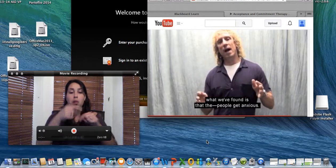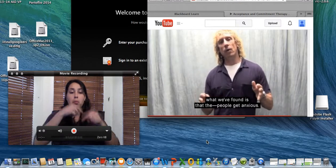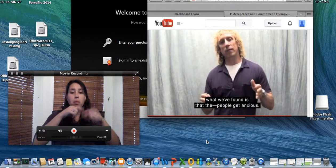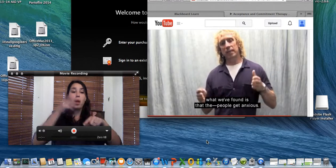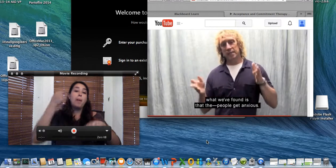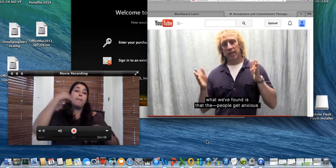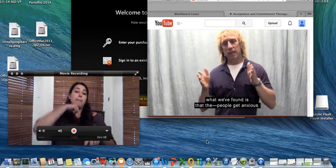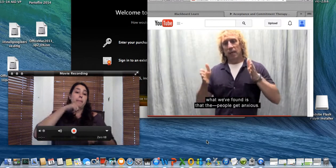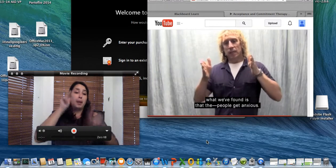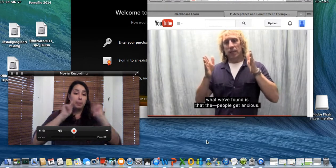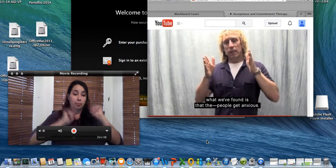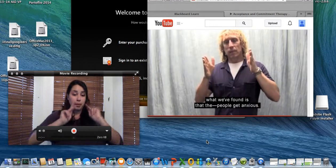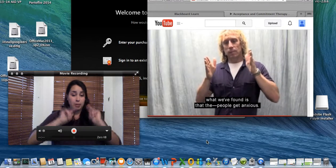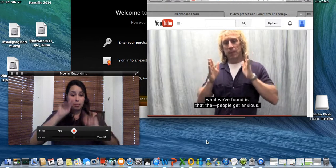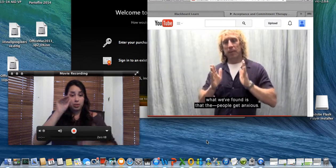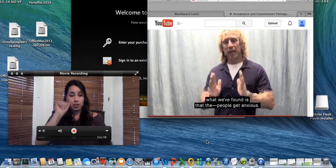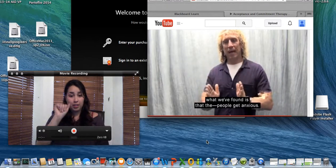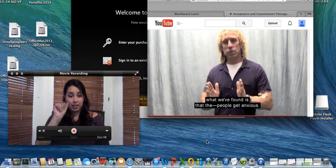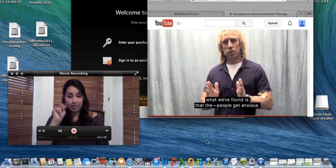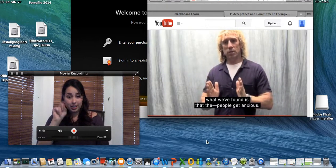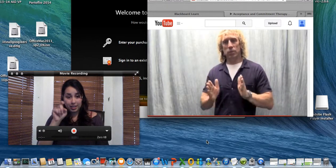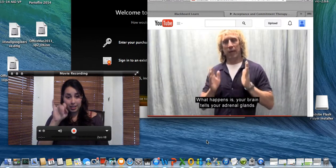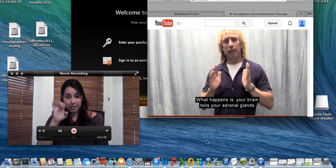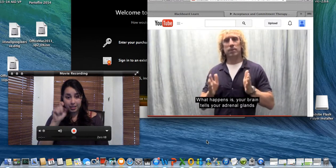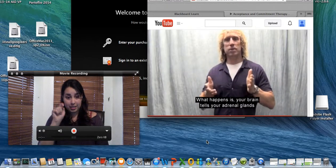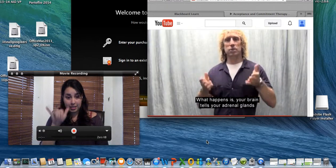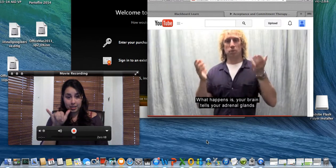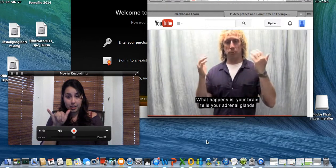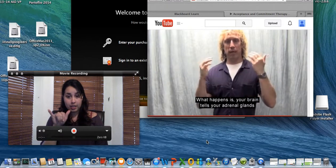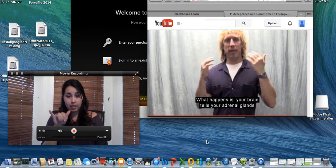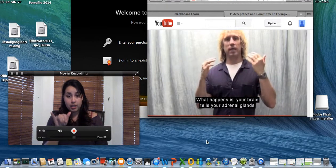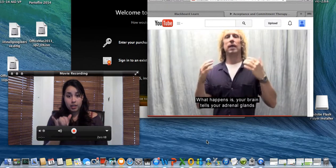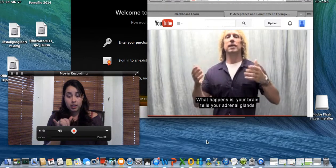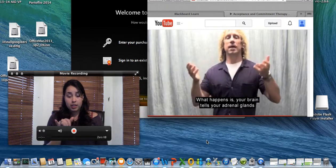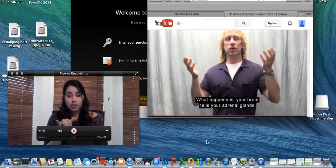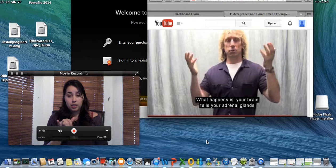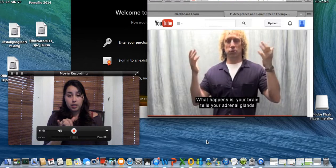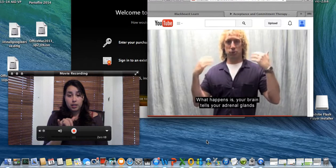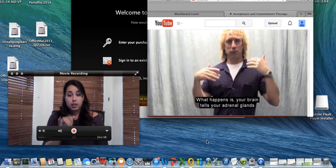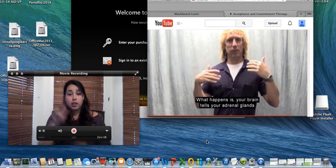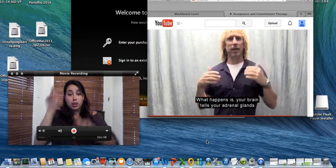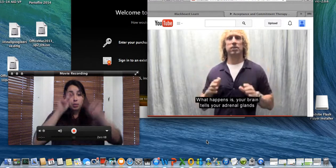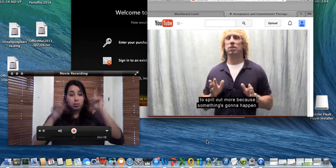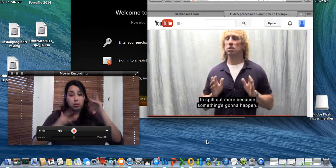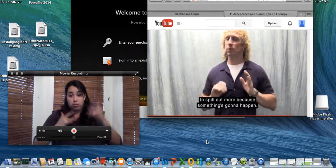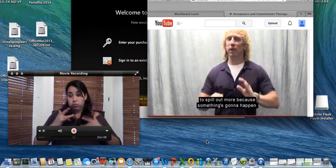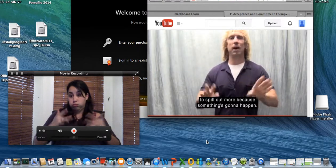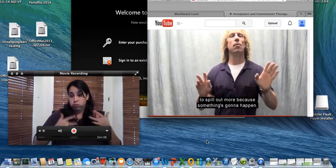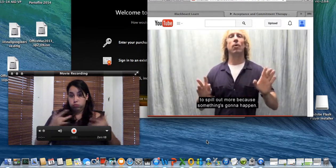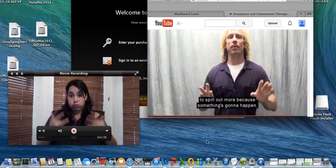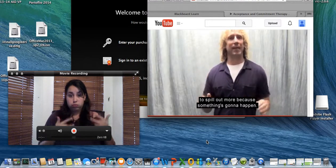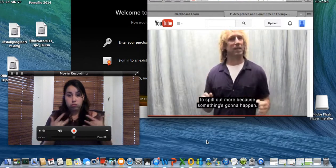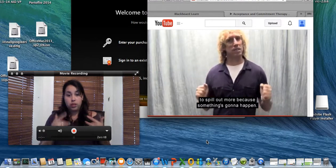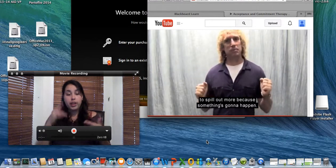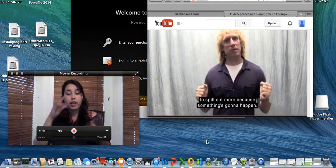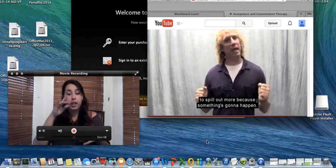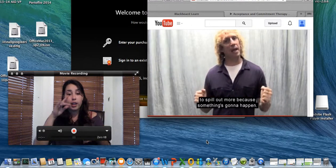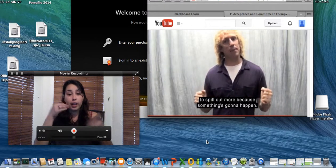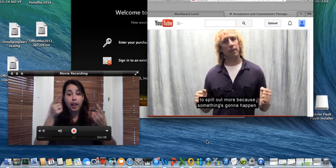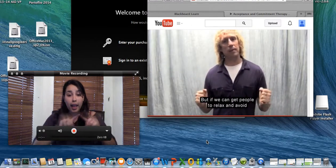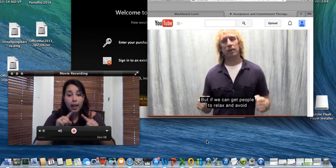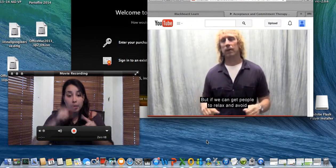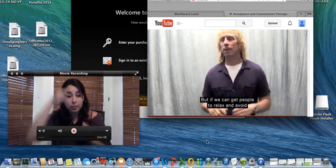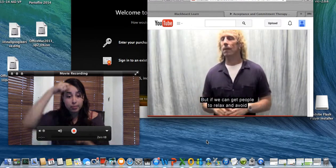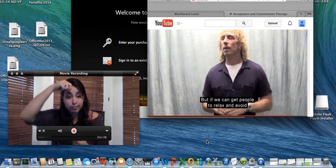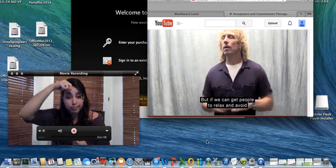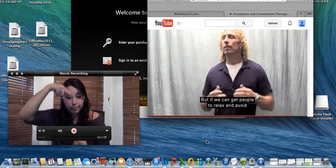we found is that people get anxious. What happens is your brain tells your adrenal glands to spill out more because something's going to